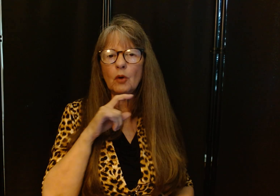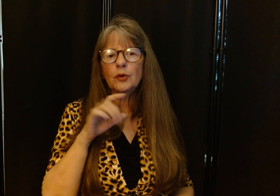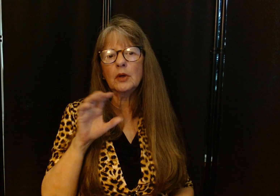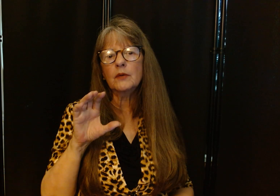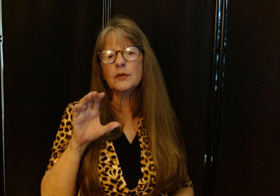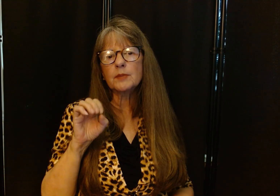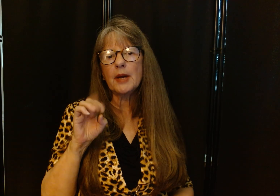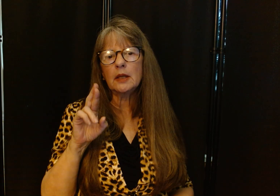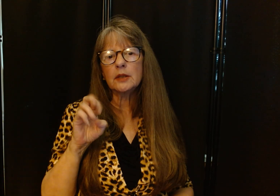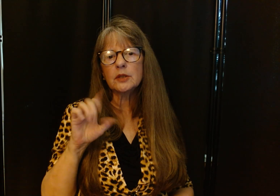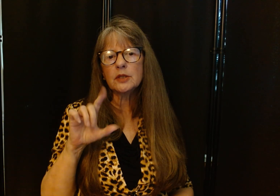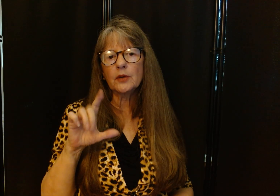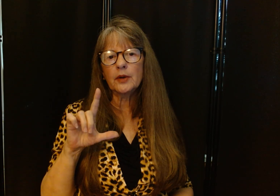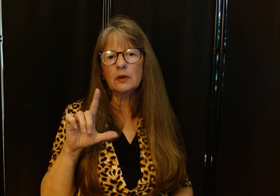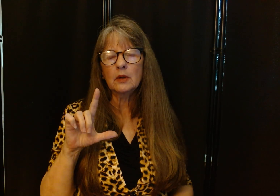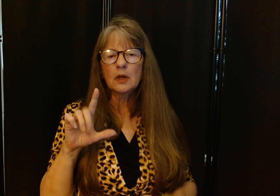could even spell it cereal